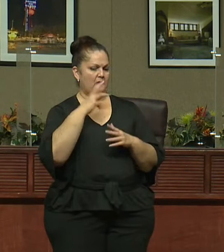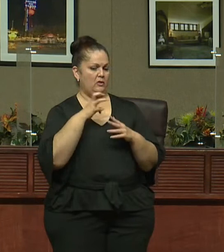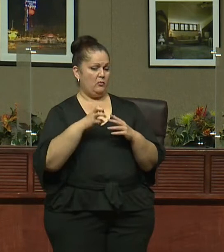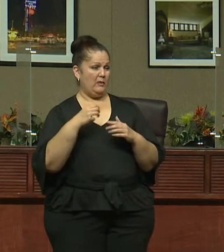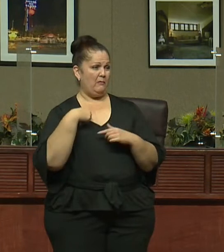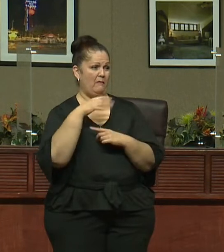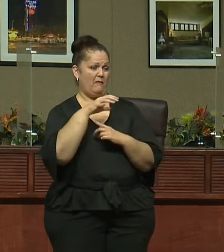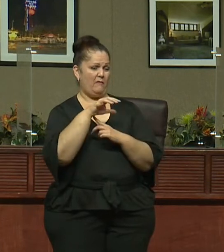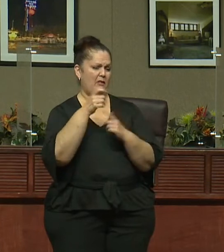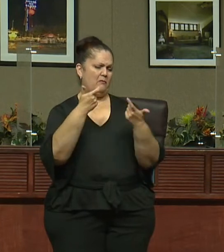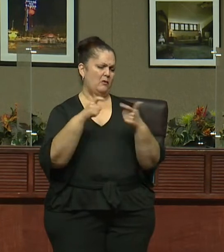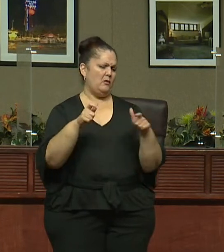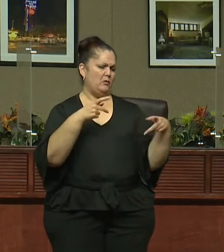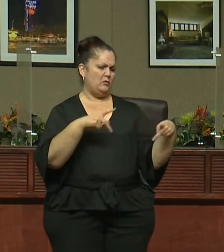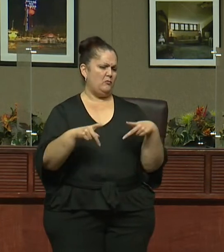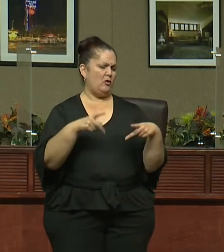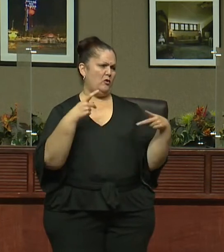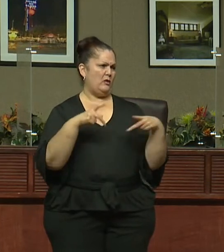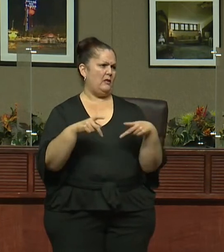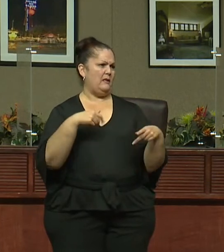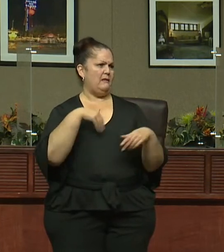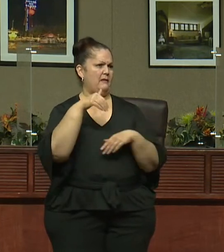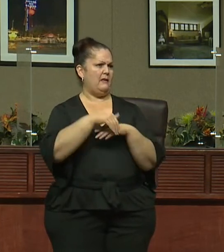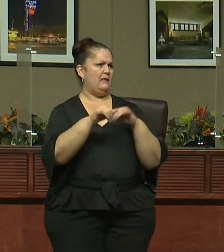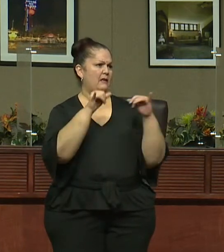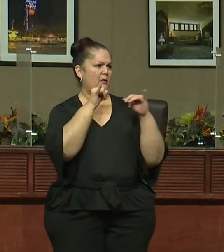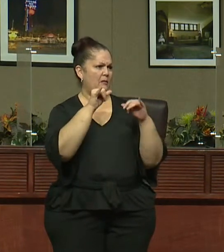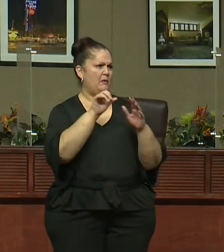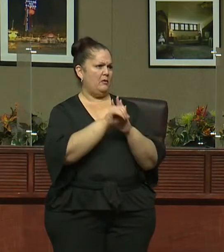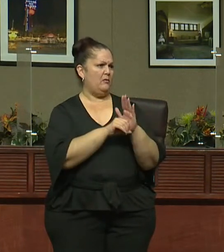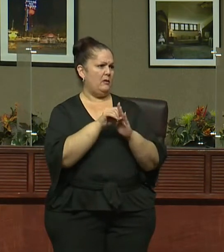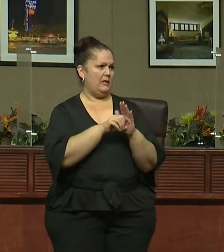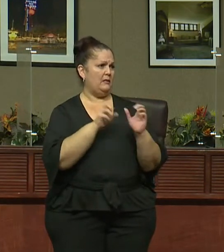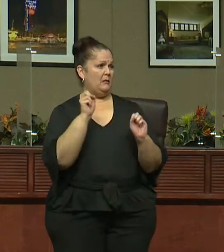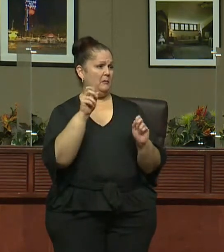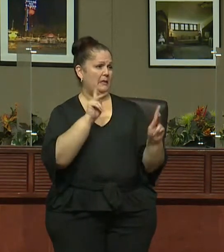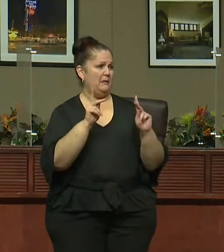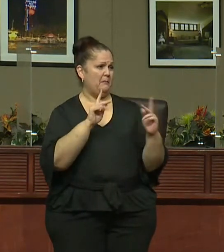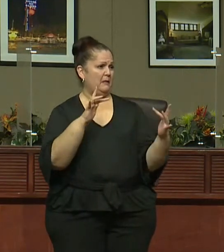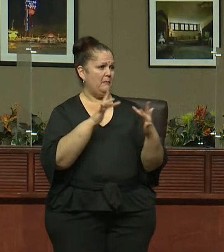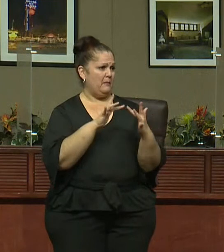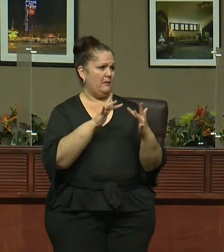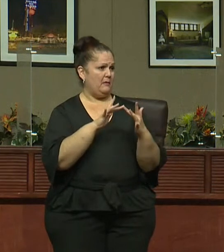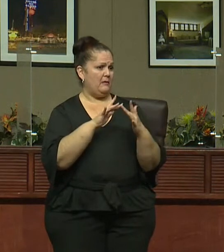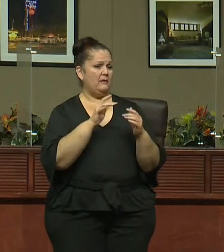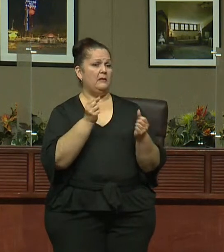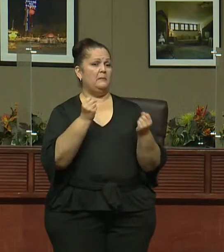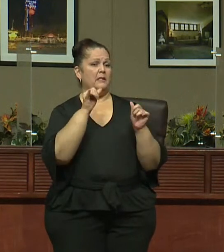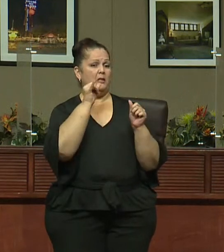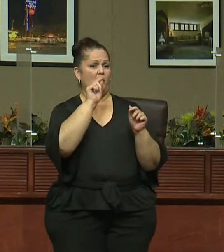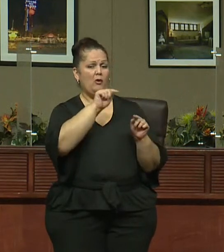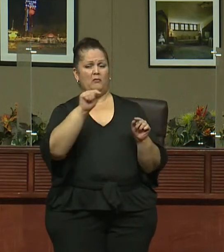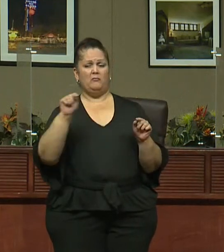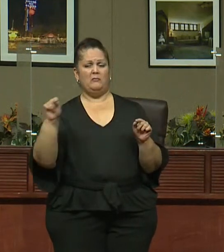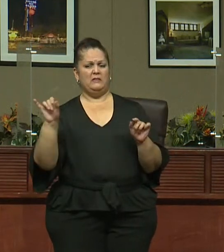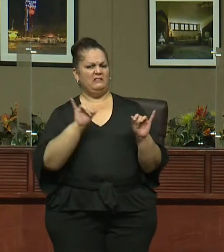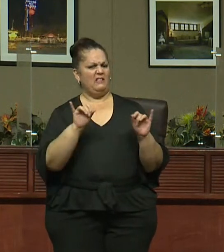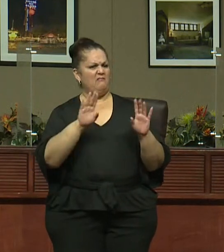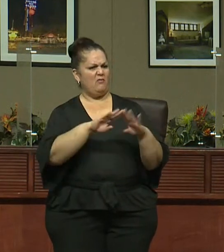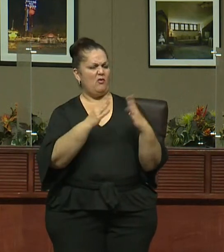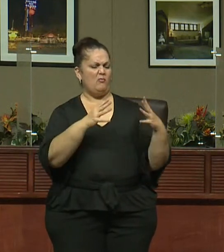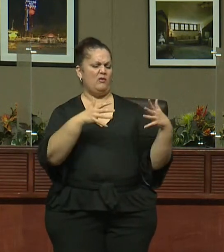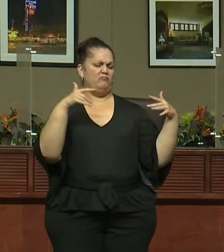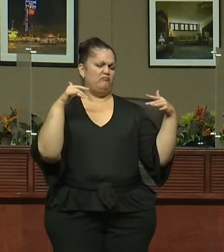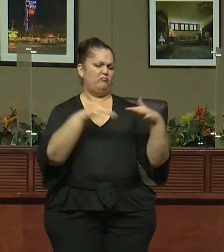a huge party at a nightclub in Orlando. Many people have reached out saying that there are many other bars and clubs with this same practice.